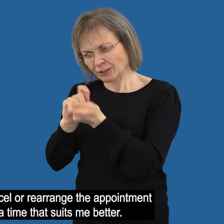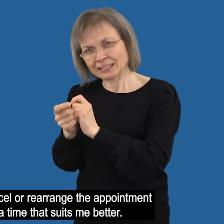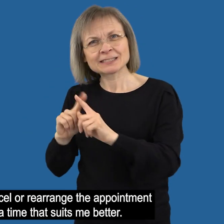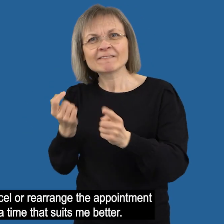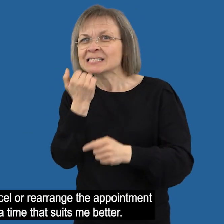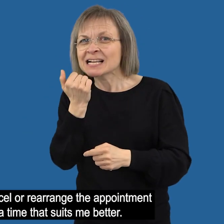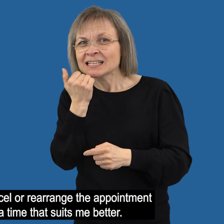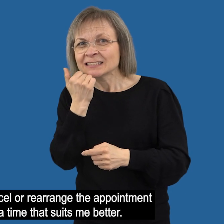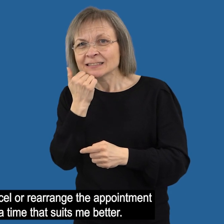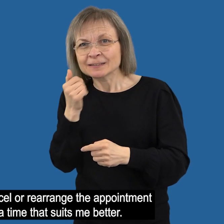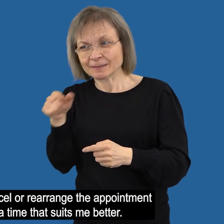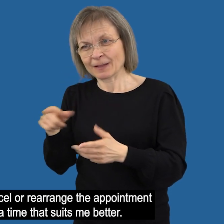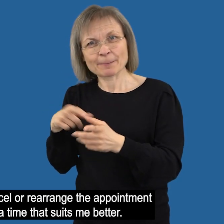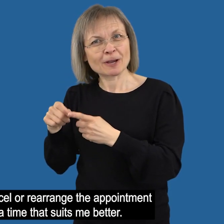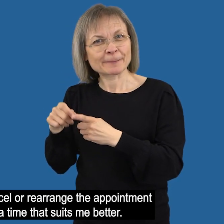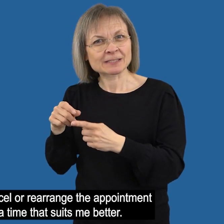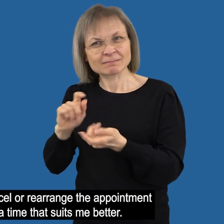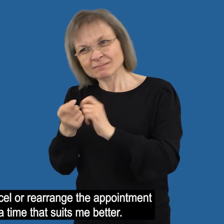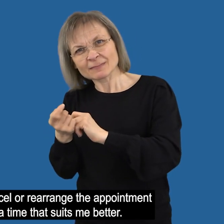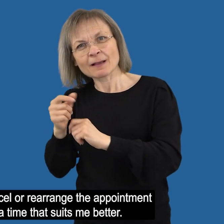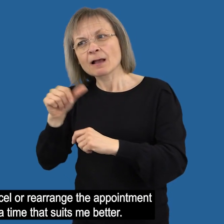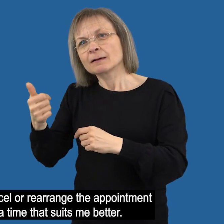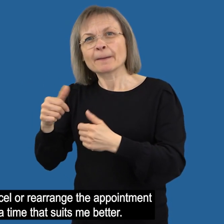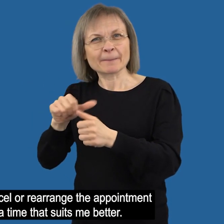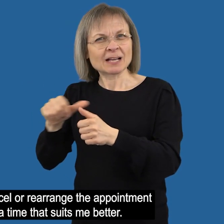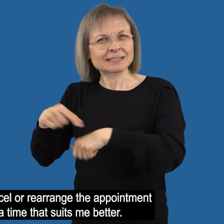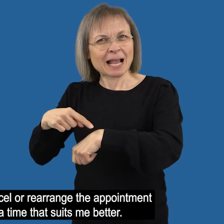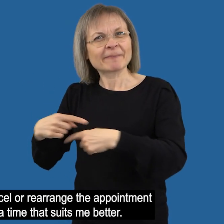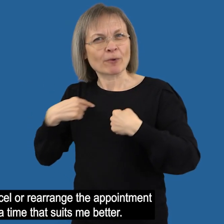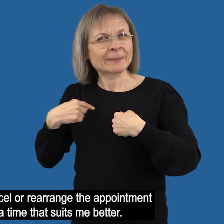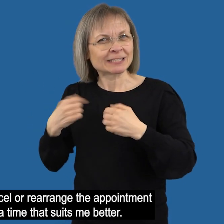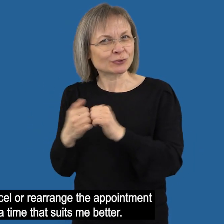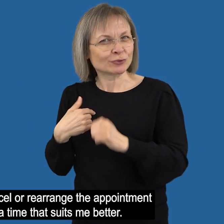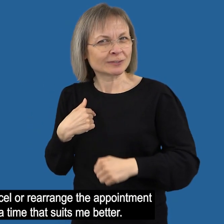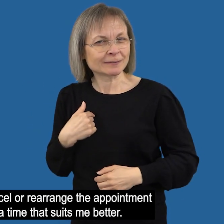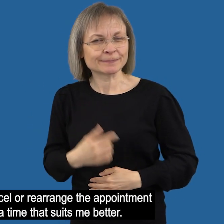to cancel or rearrange the appointment to a time that suits me better.